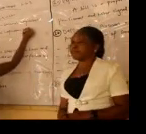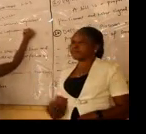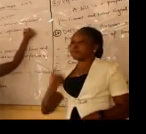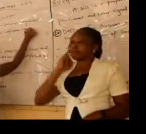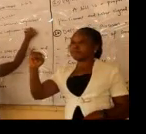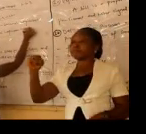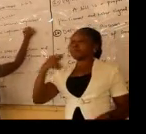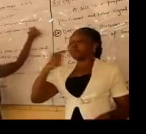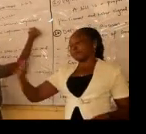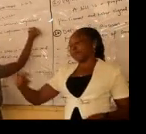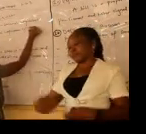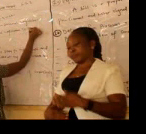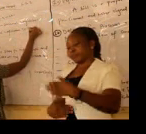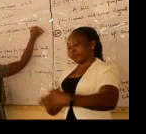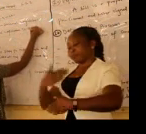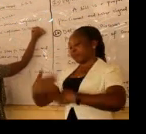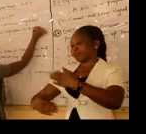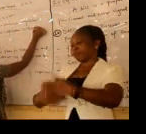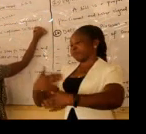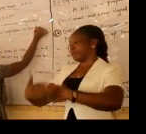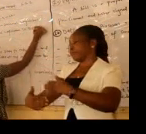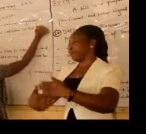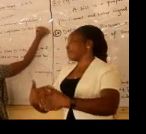is the process